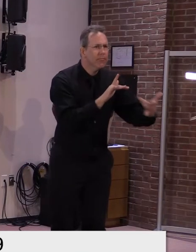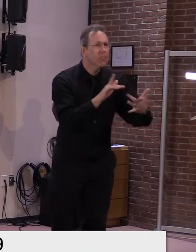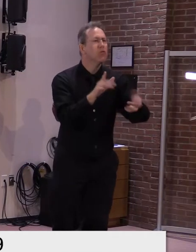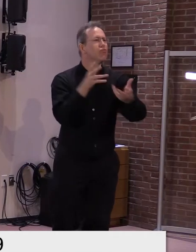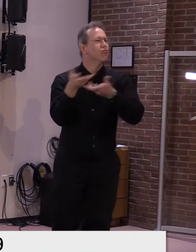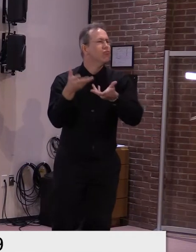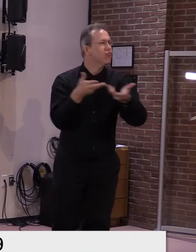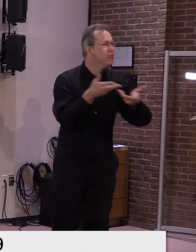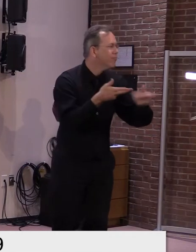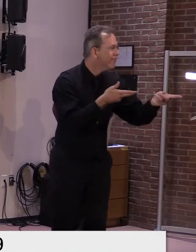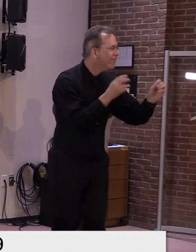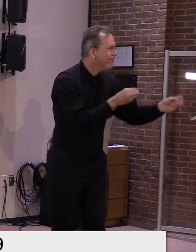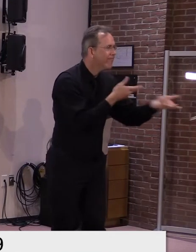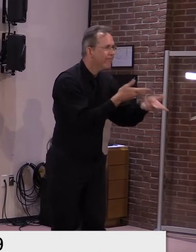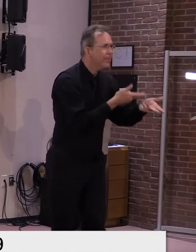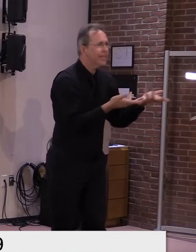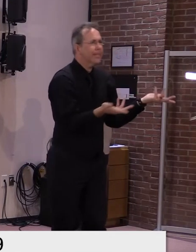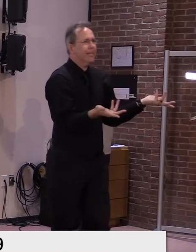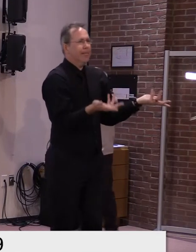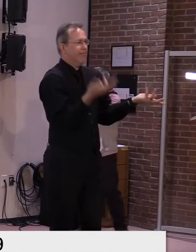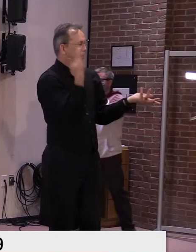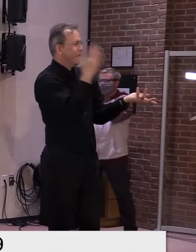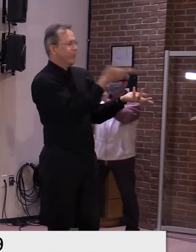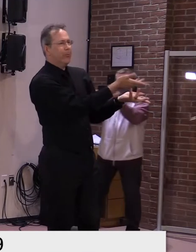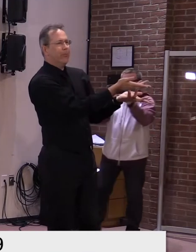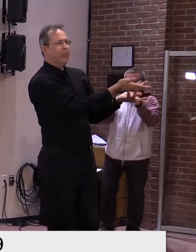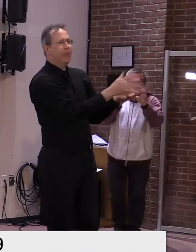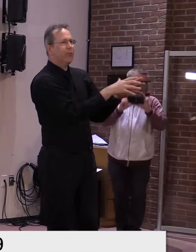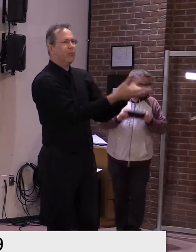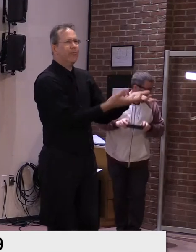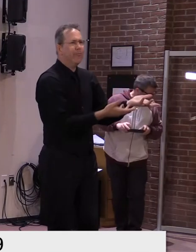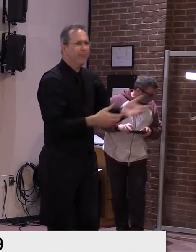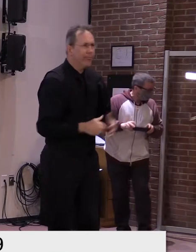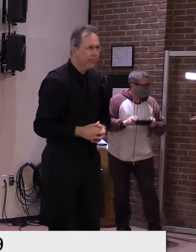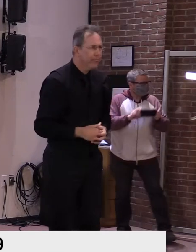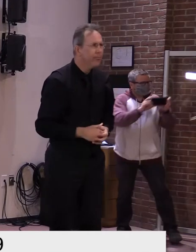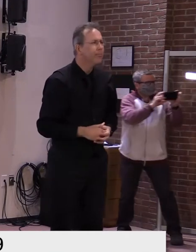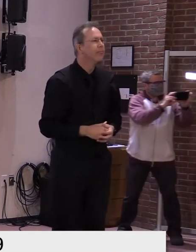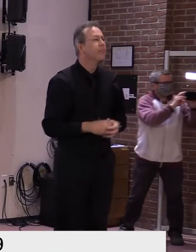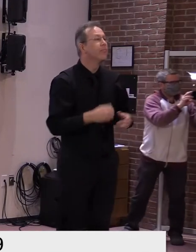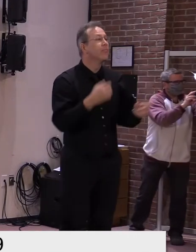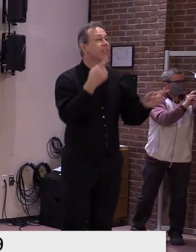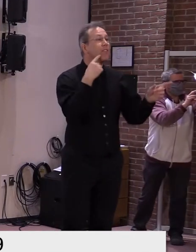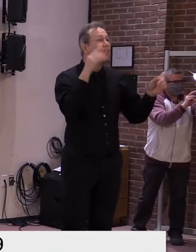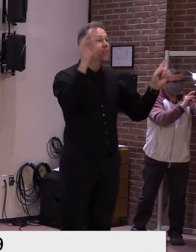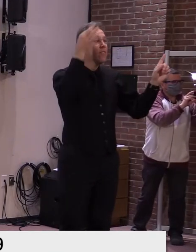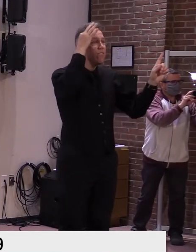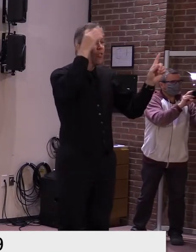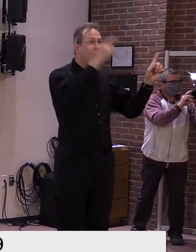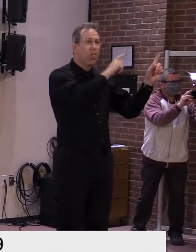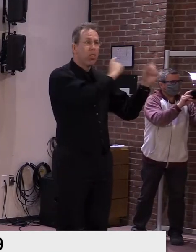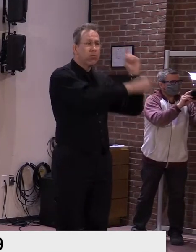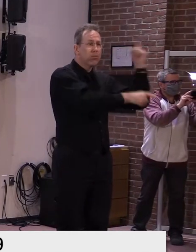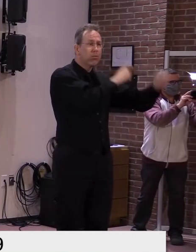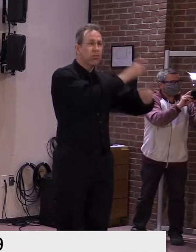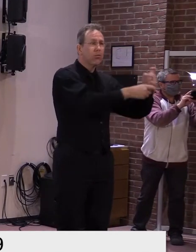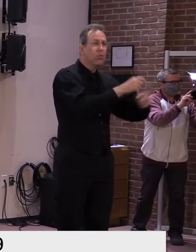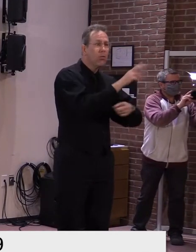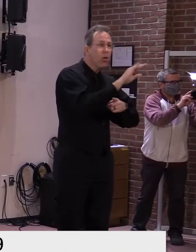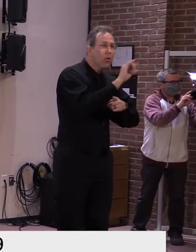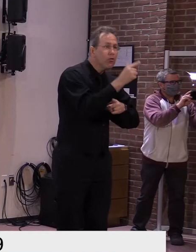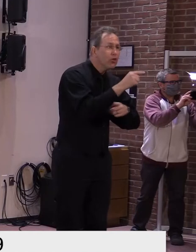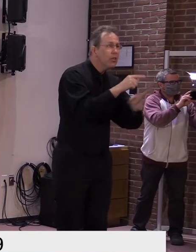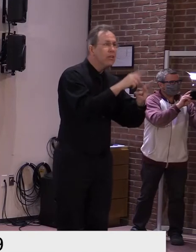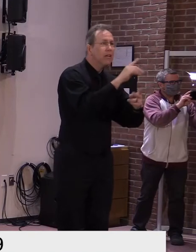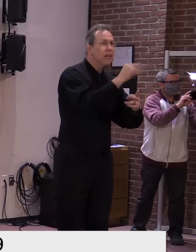into that federal program. And as the feds start ramping up the federal program, it's going to be more of a challenge. That's why what the governor said and what other governors